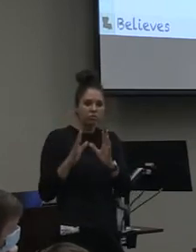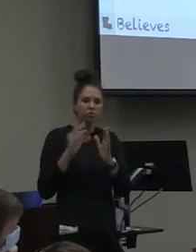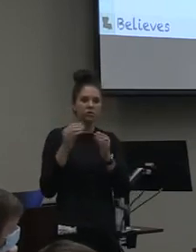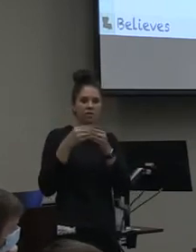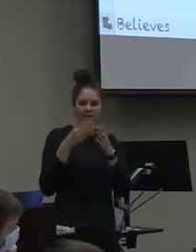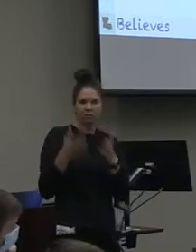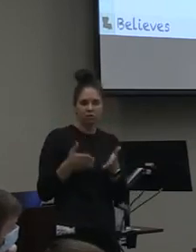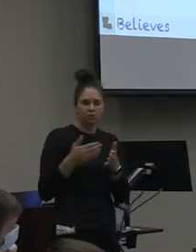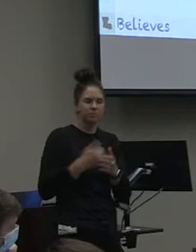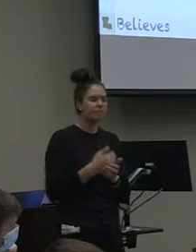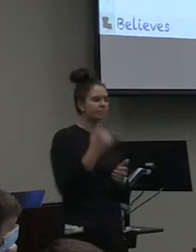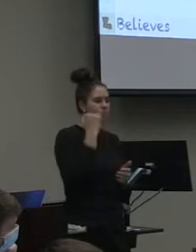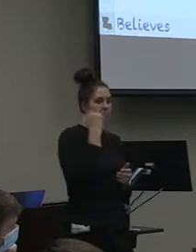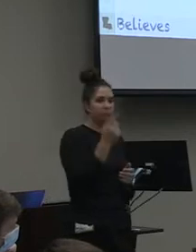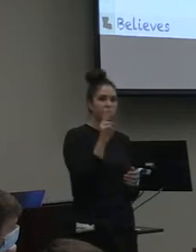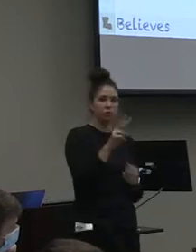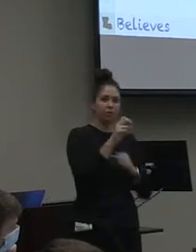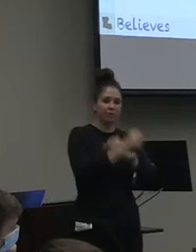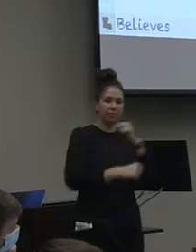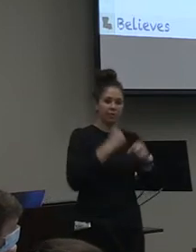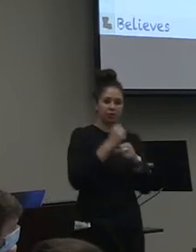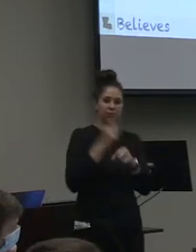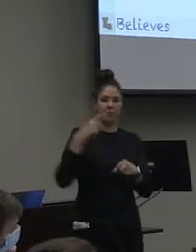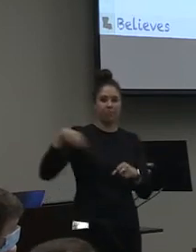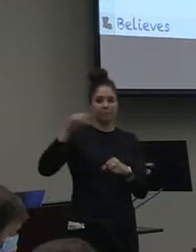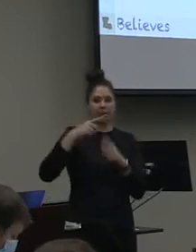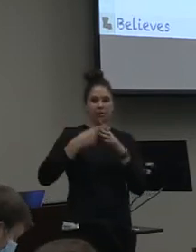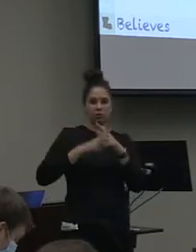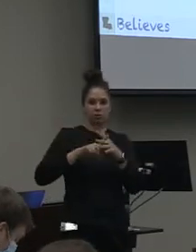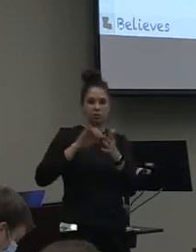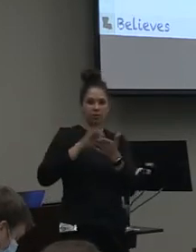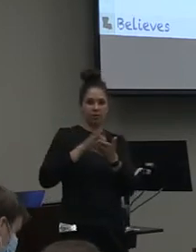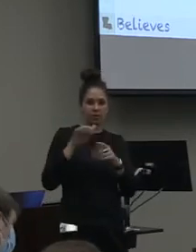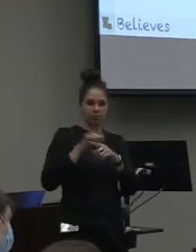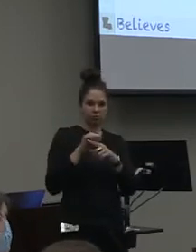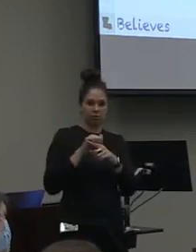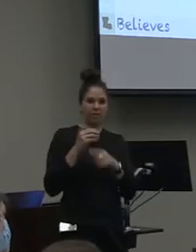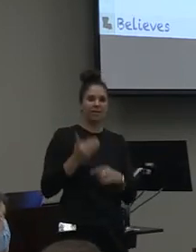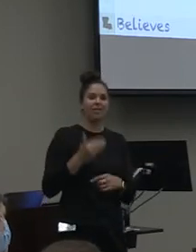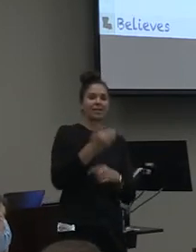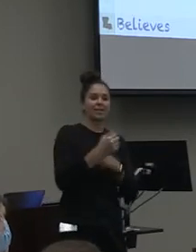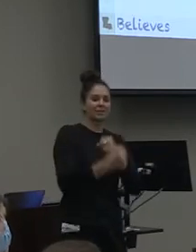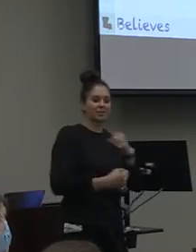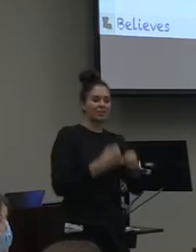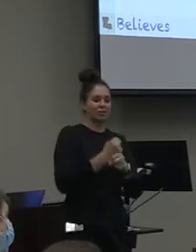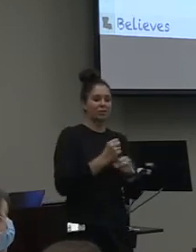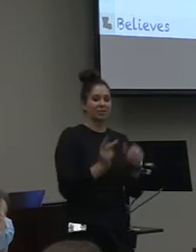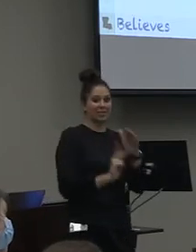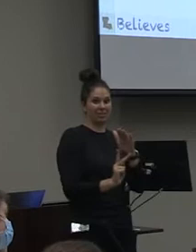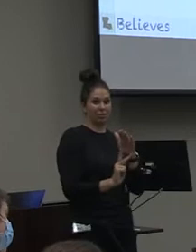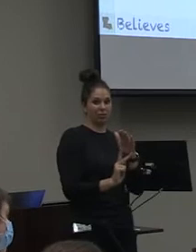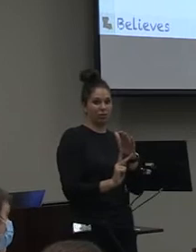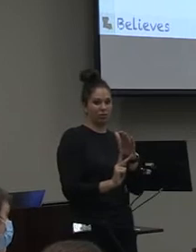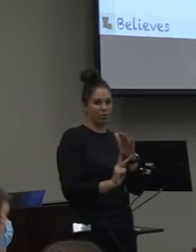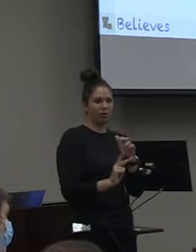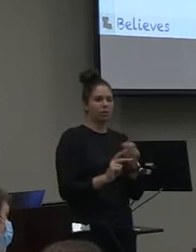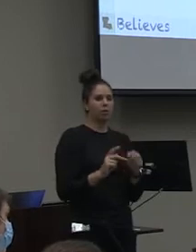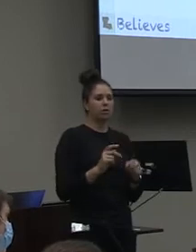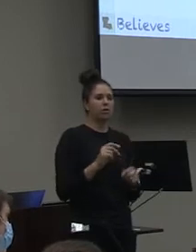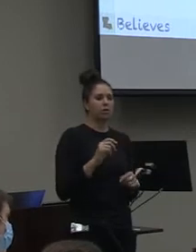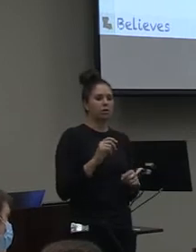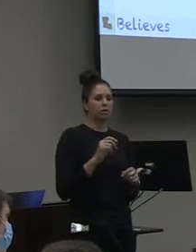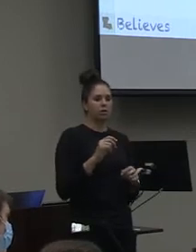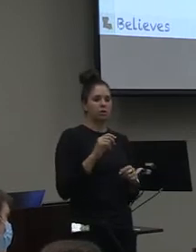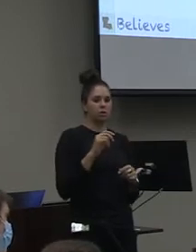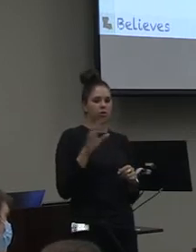leaders. So if you look at the year that they began that training, the next year's kindergartners took